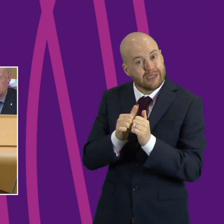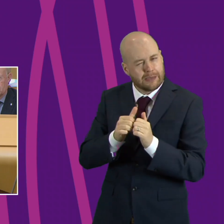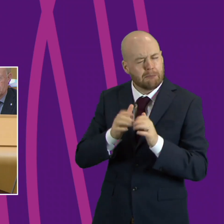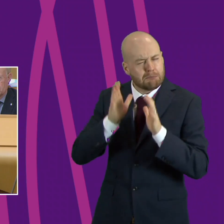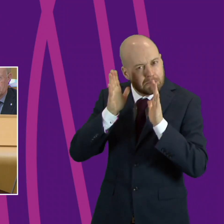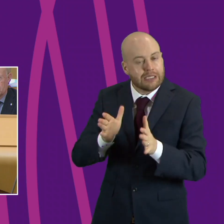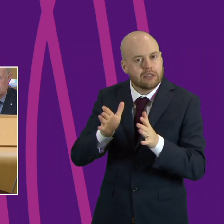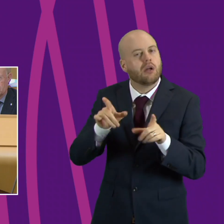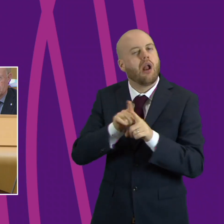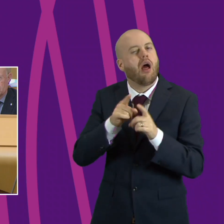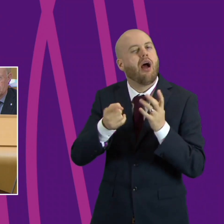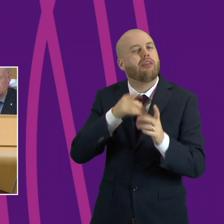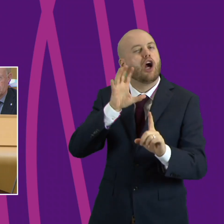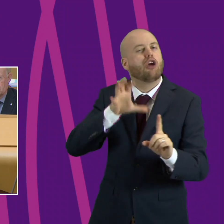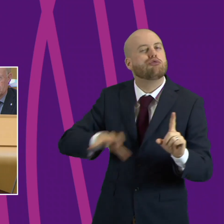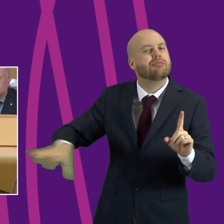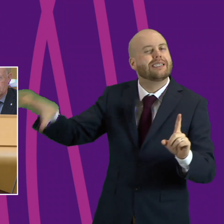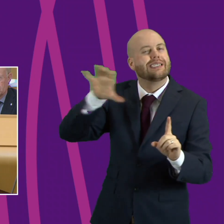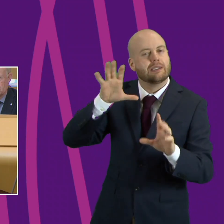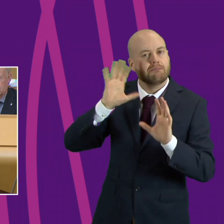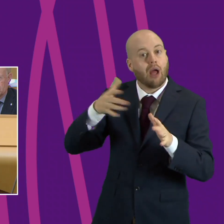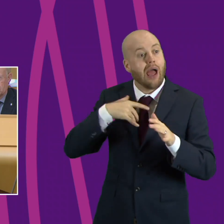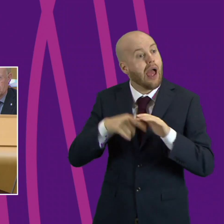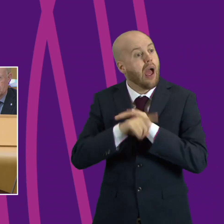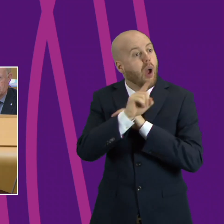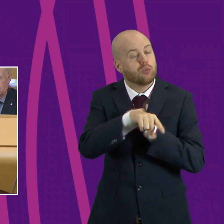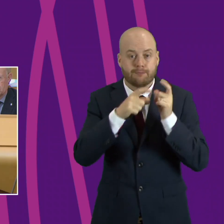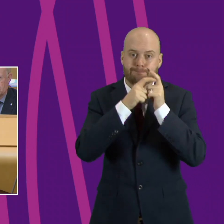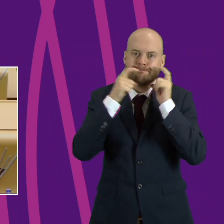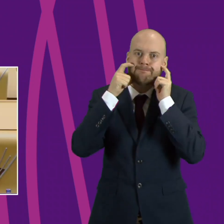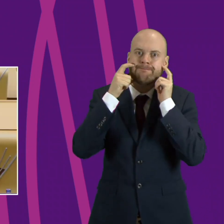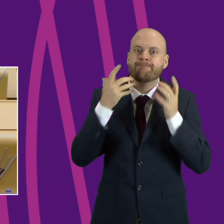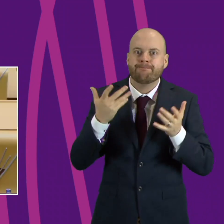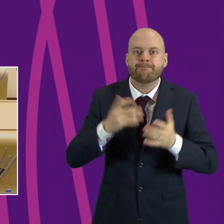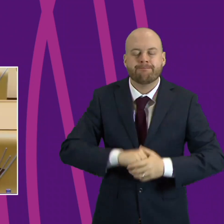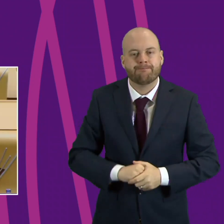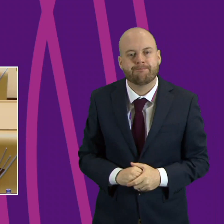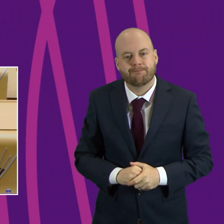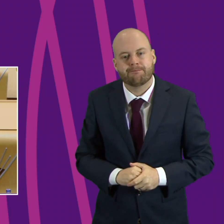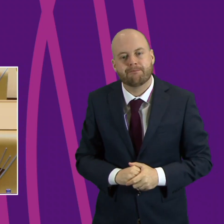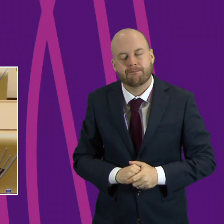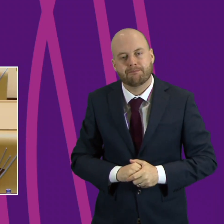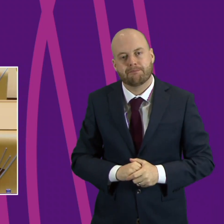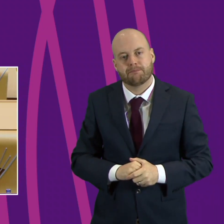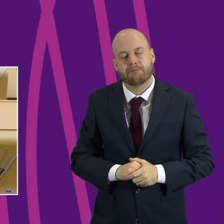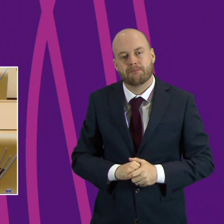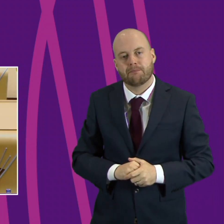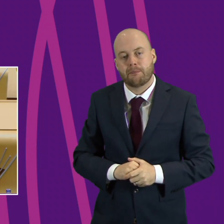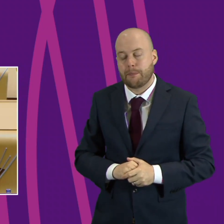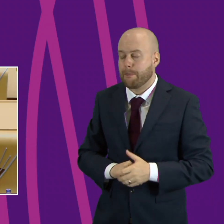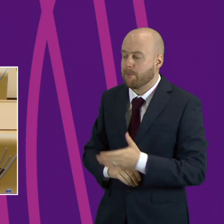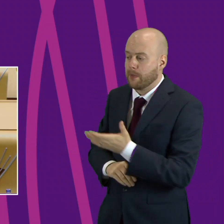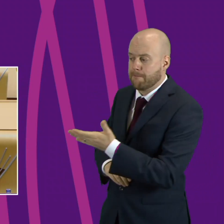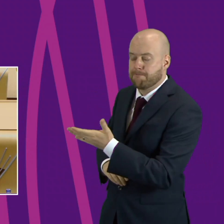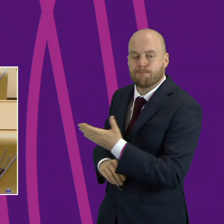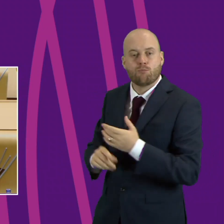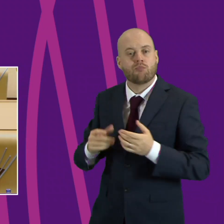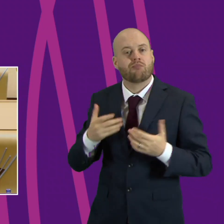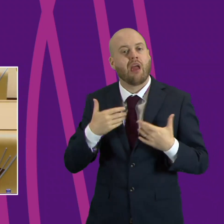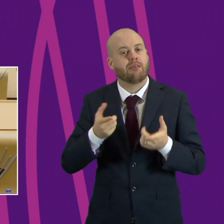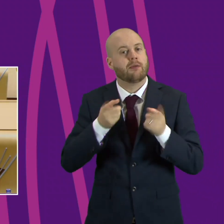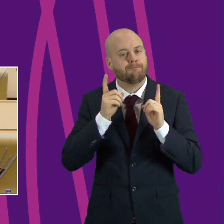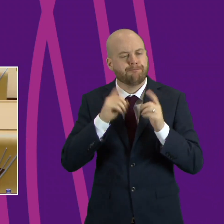particularly as we look at easing any lockdown measures? Cabinet Secretary. So, as members who will have seen the